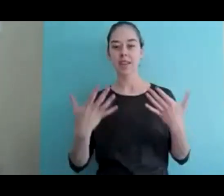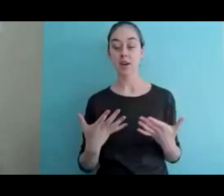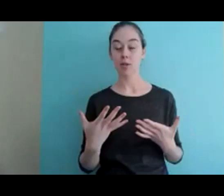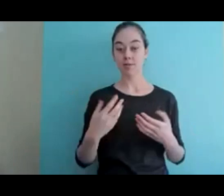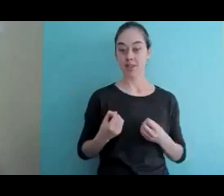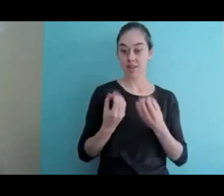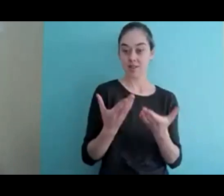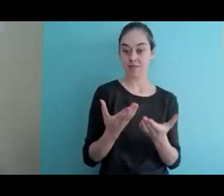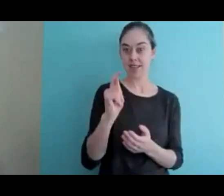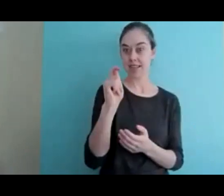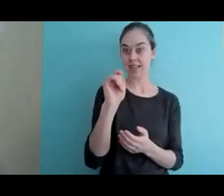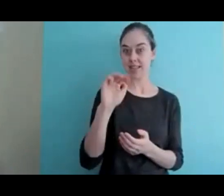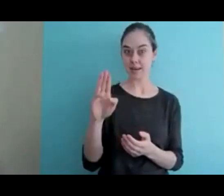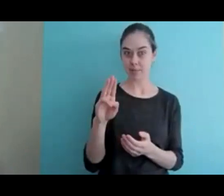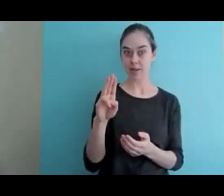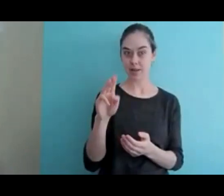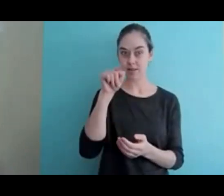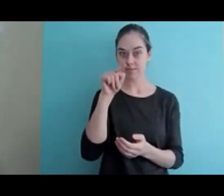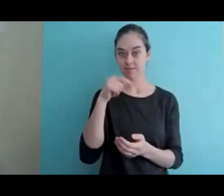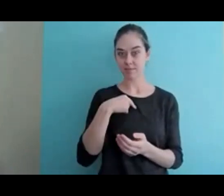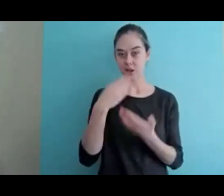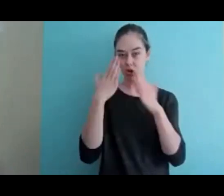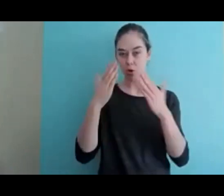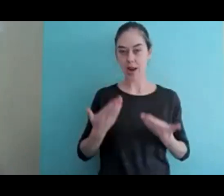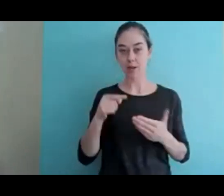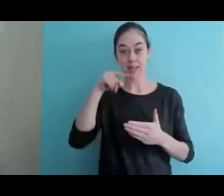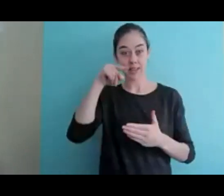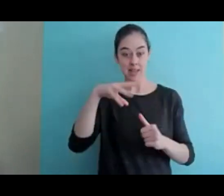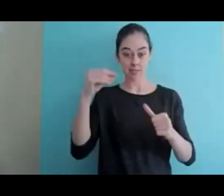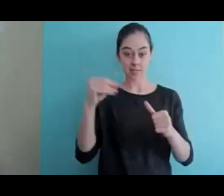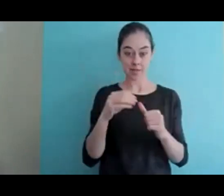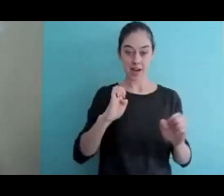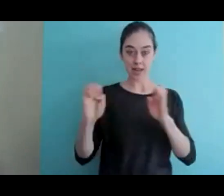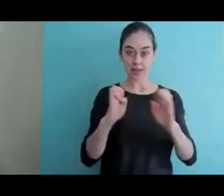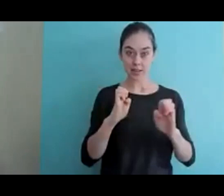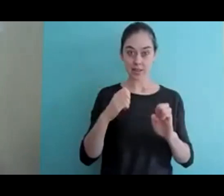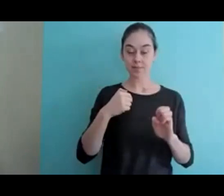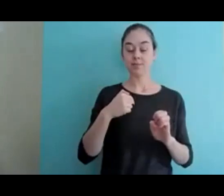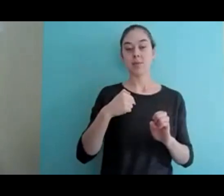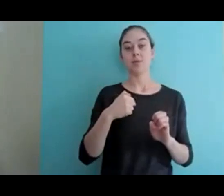here. I'm going to get back down. That particular exercise, the reason I say